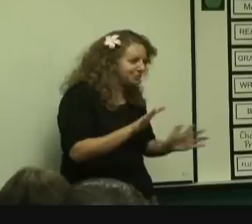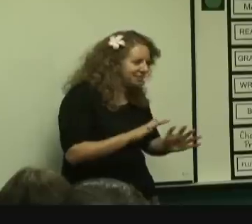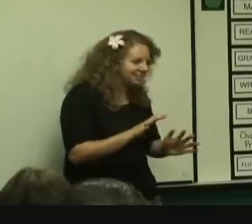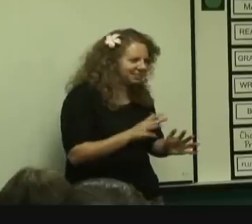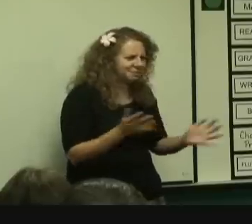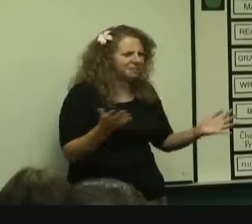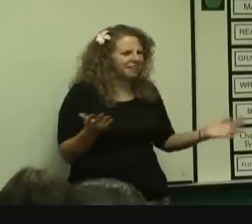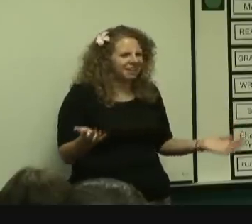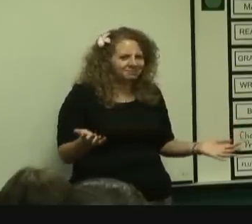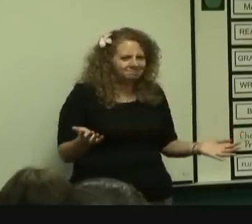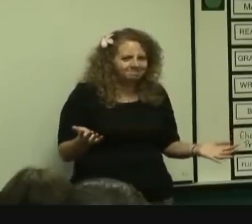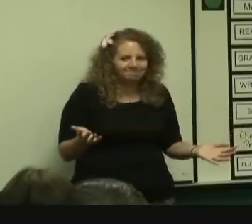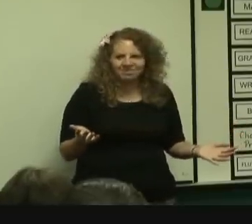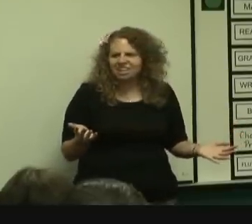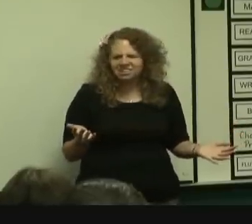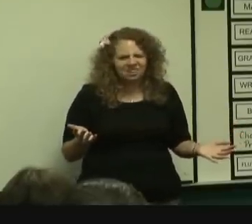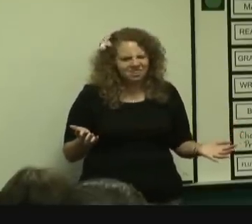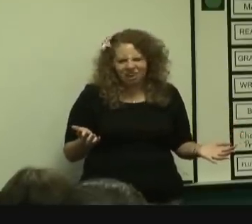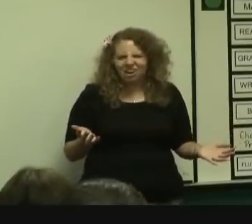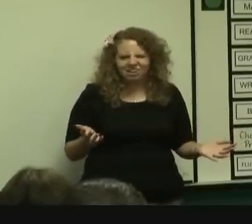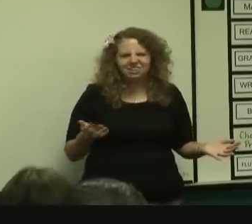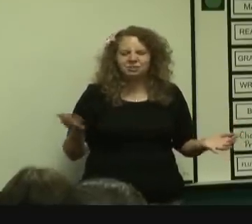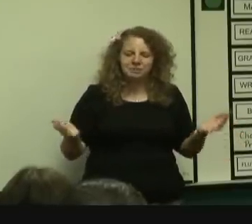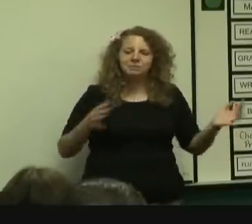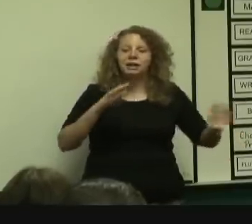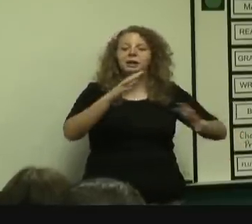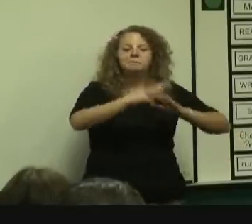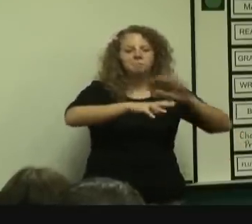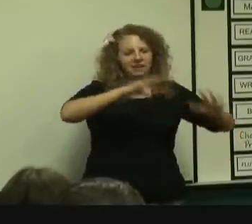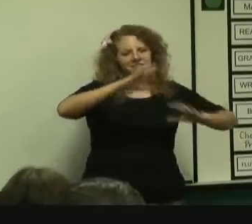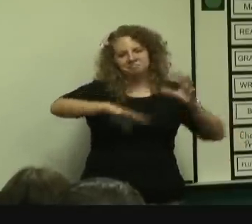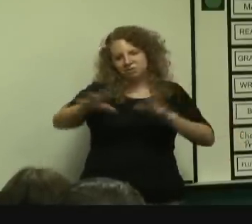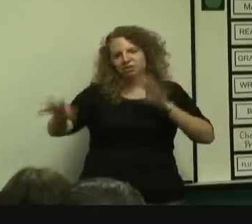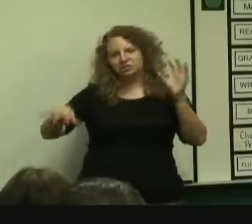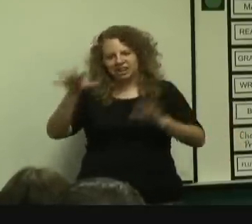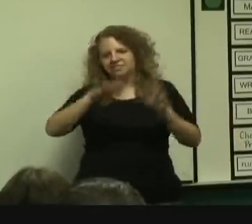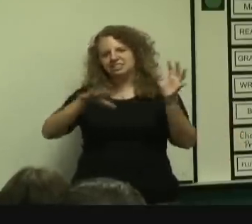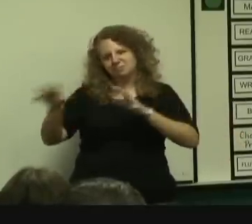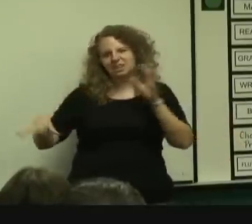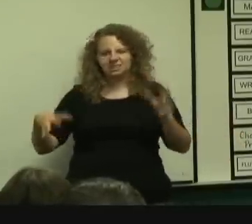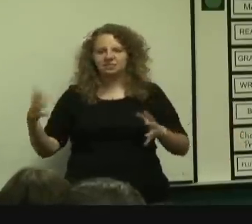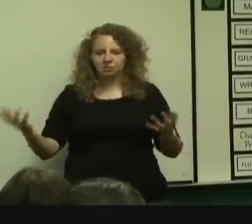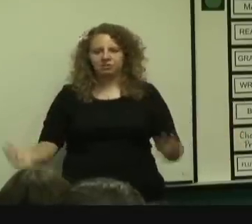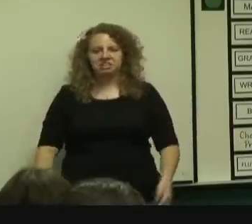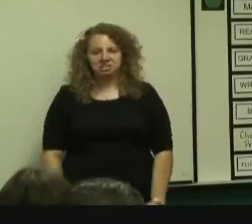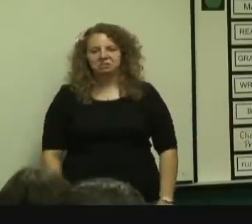you do this, they're going to be like, that's not dog, you know what mean? Like, but you also have like some of that stuff thrown into.